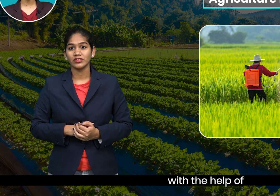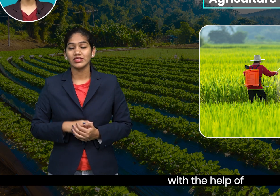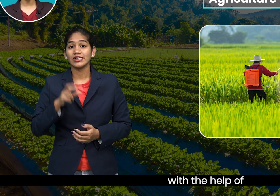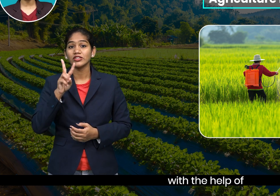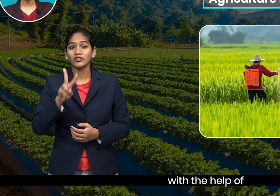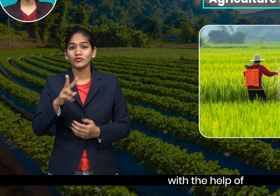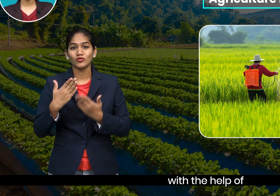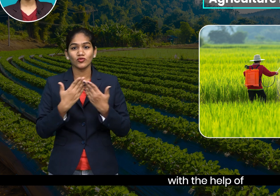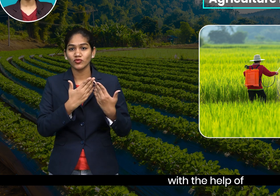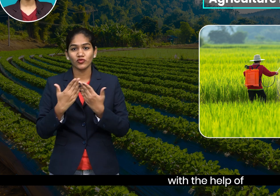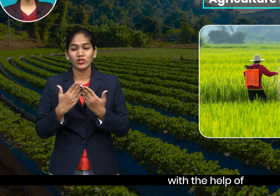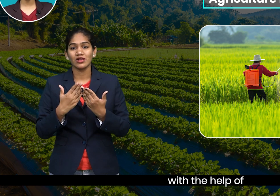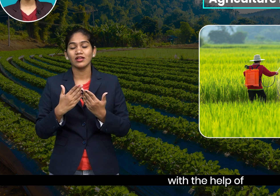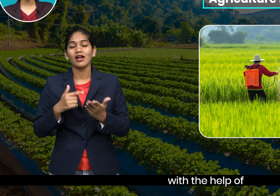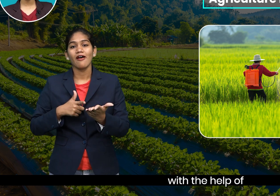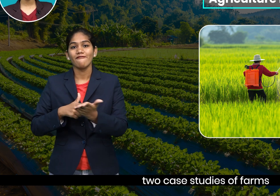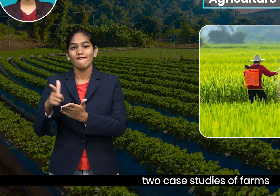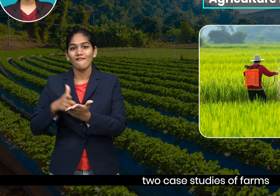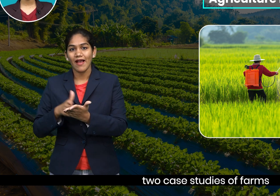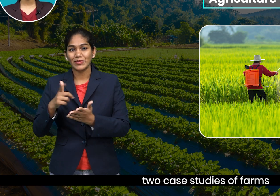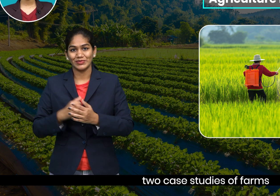two case studies of farms,